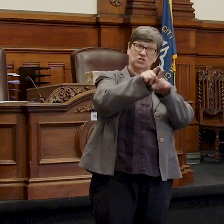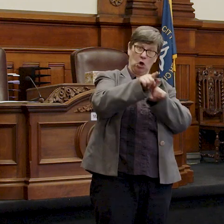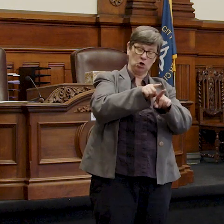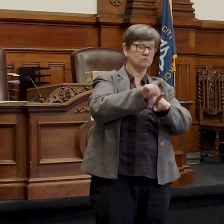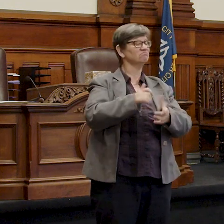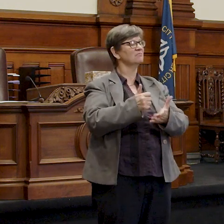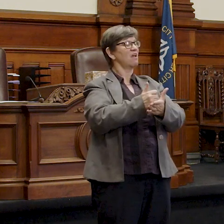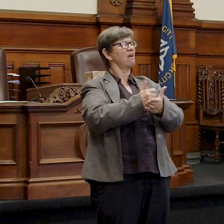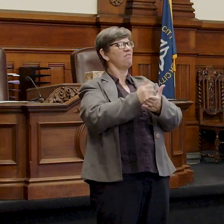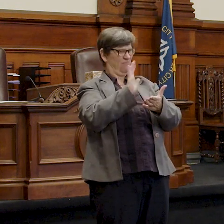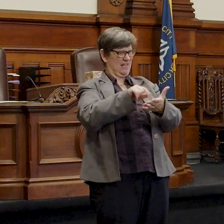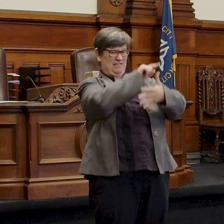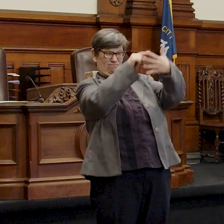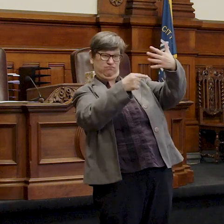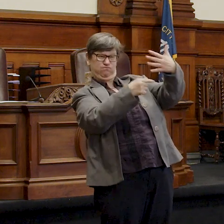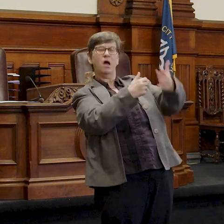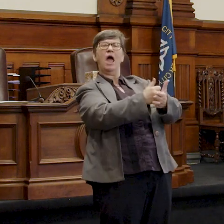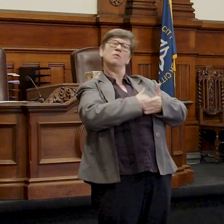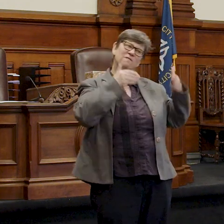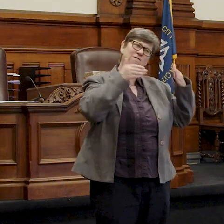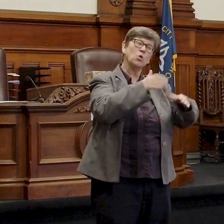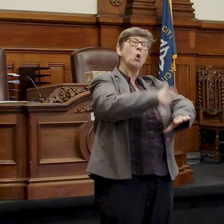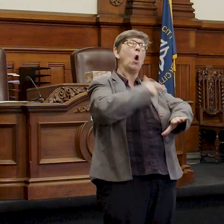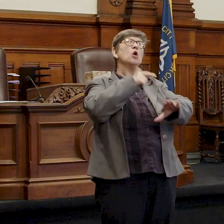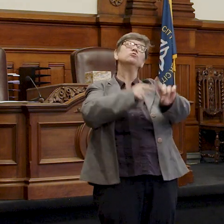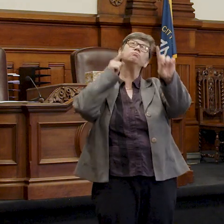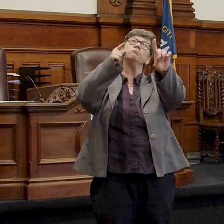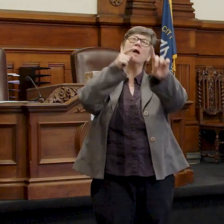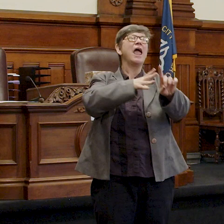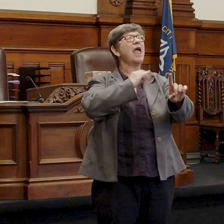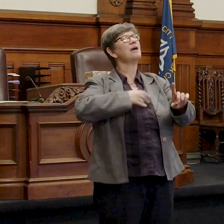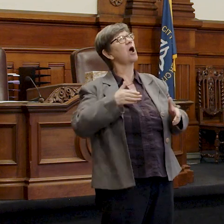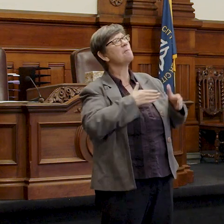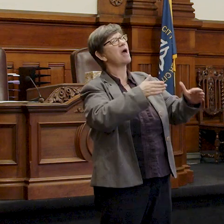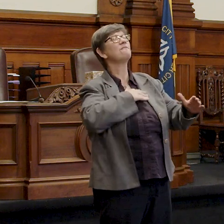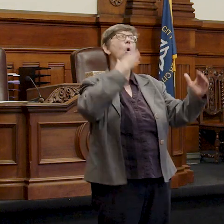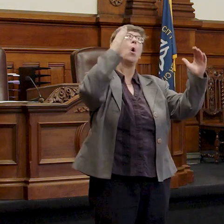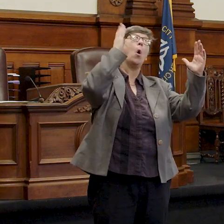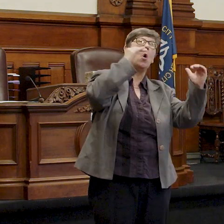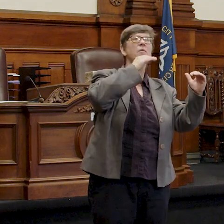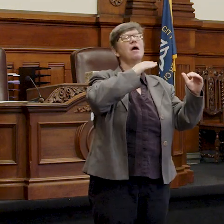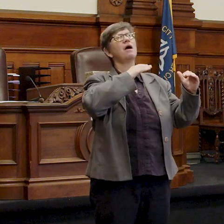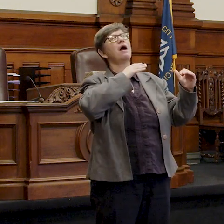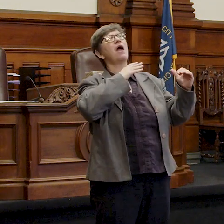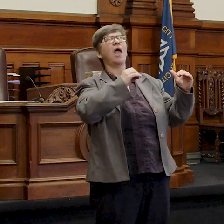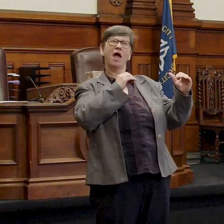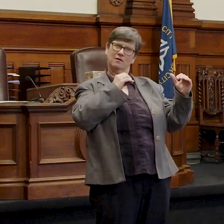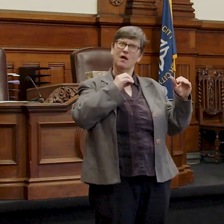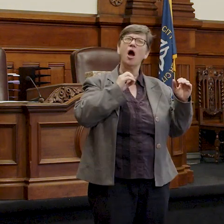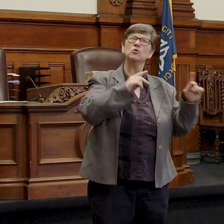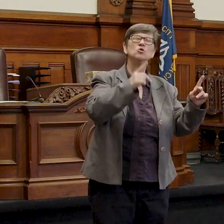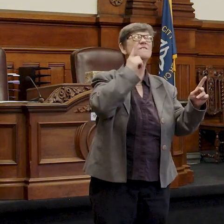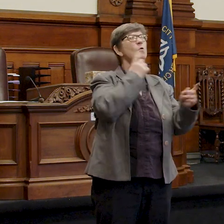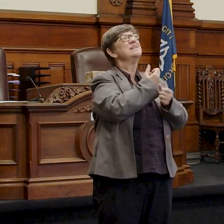long-term objectives, our path of hope and opportunity to the destinations of a safe, equitable, and prosperous as we